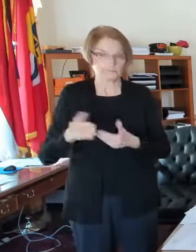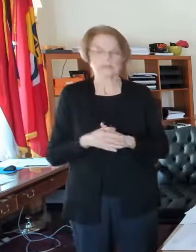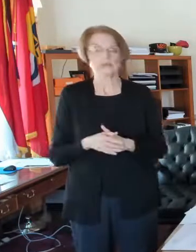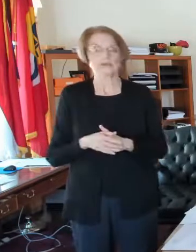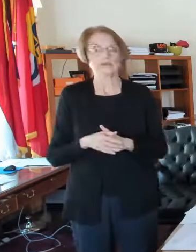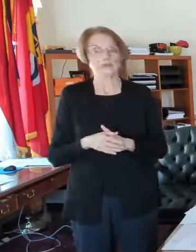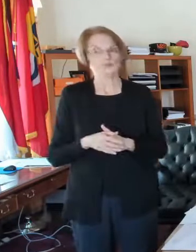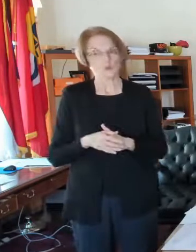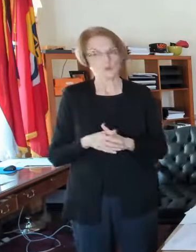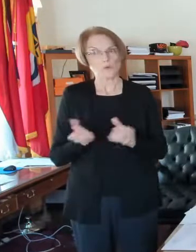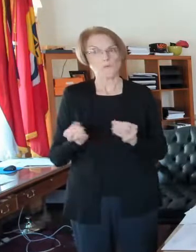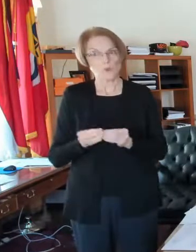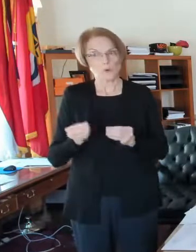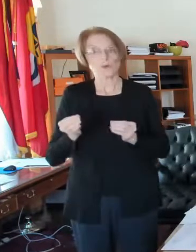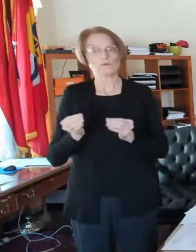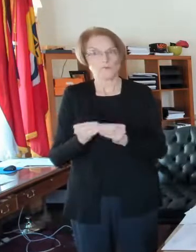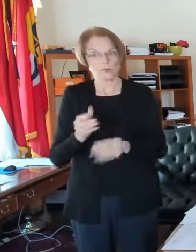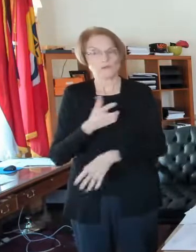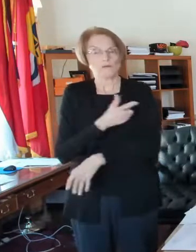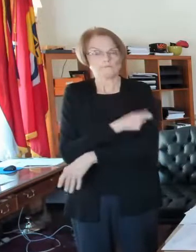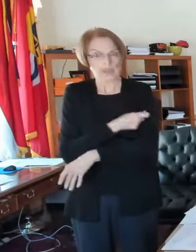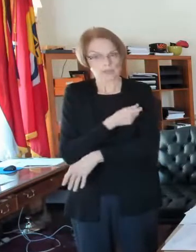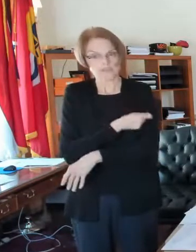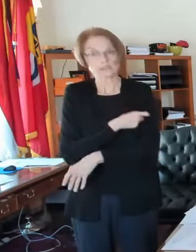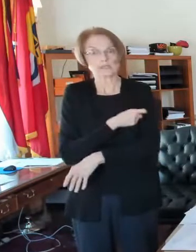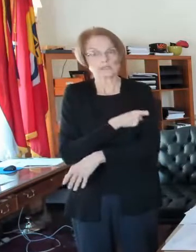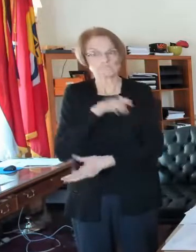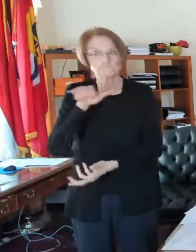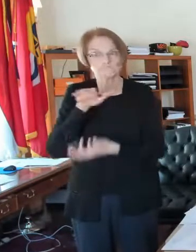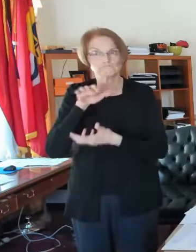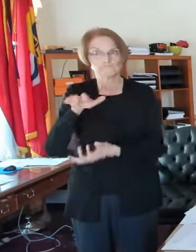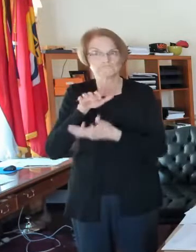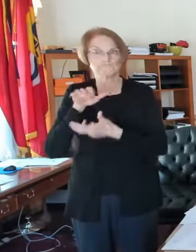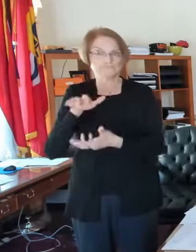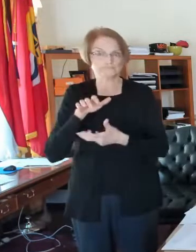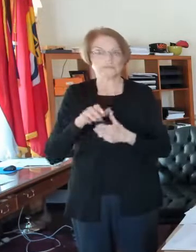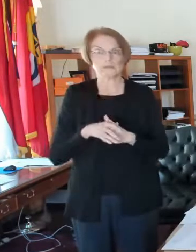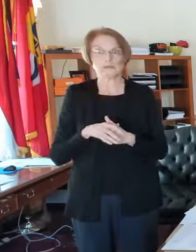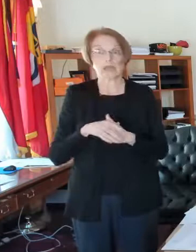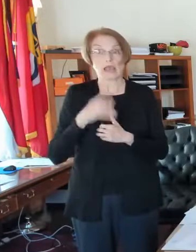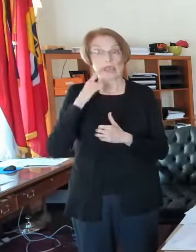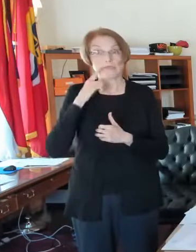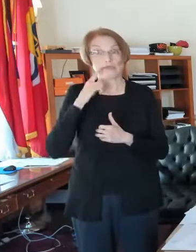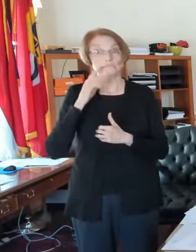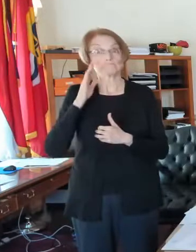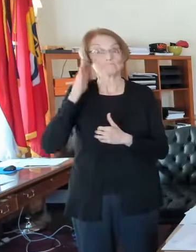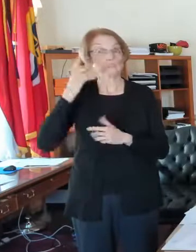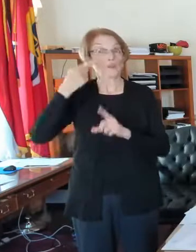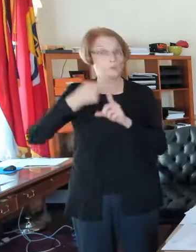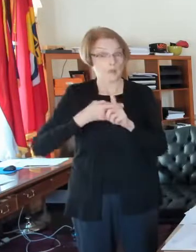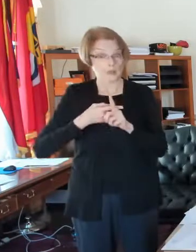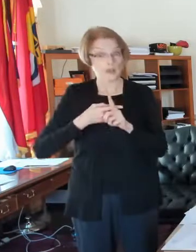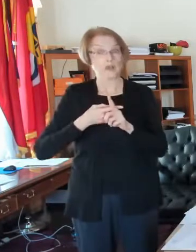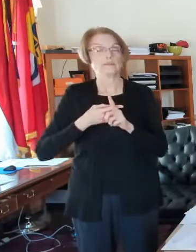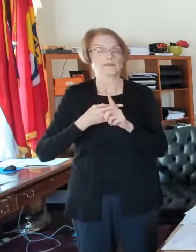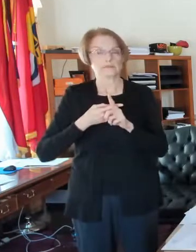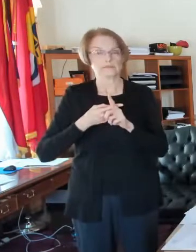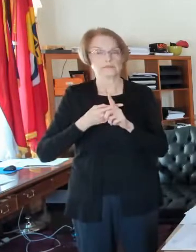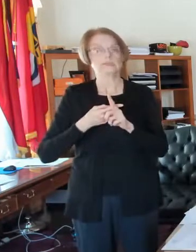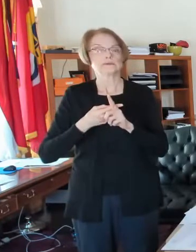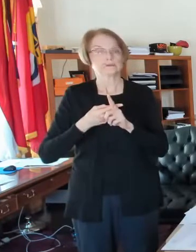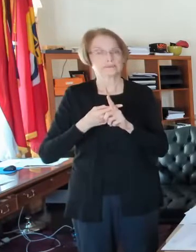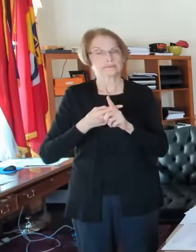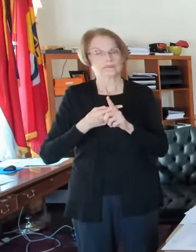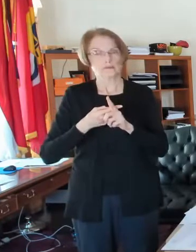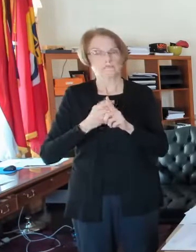is beginning to lift a little bit. I think in a month we'll be having a much different